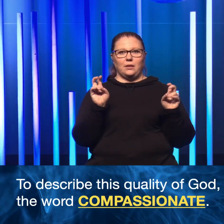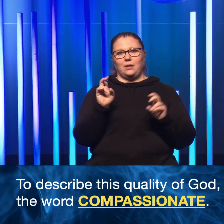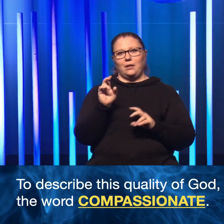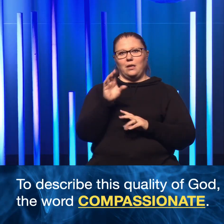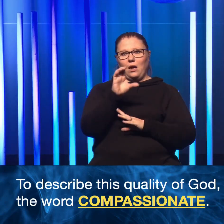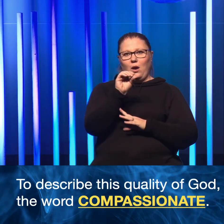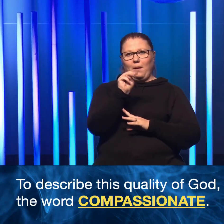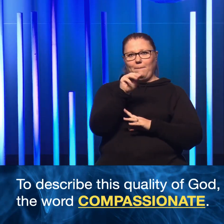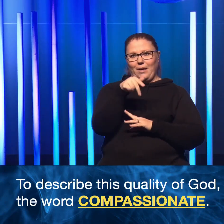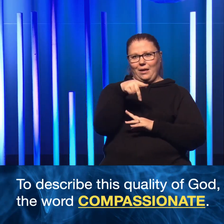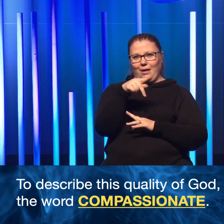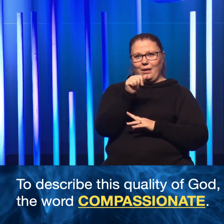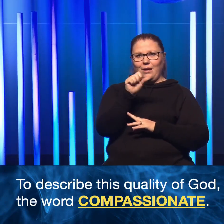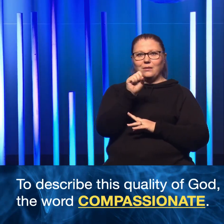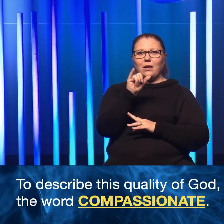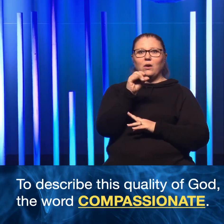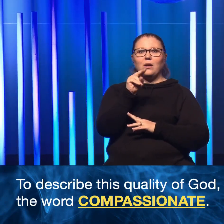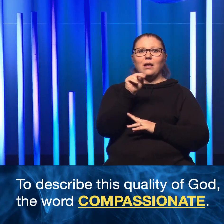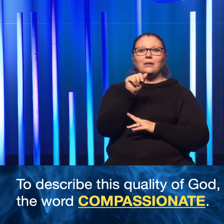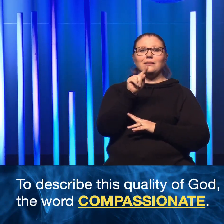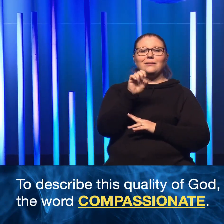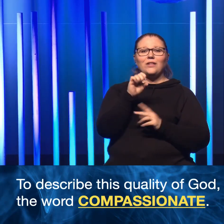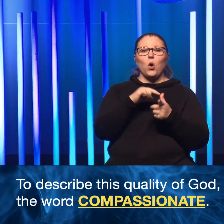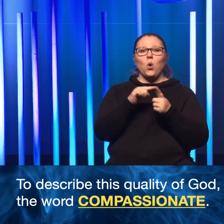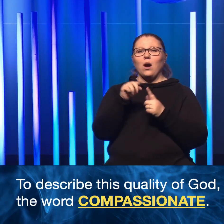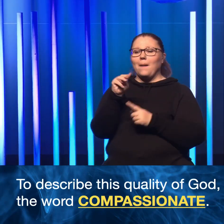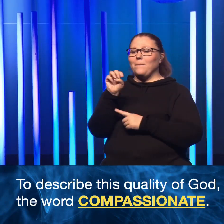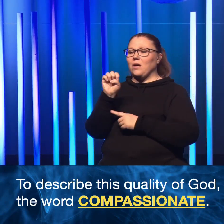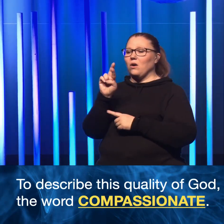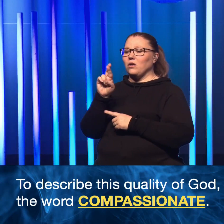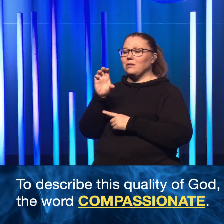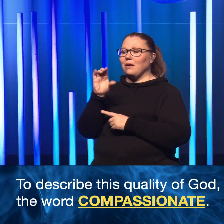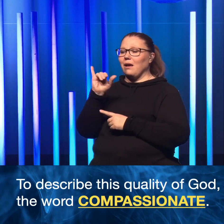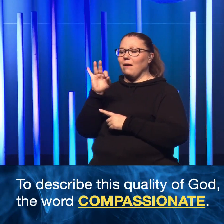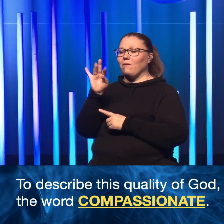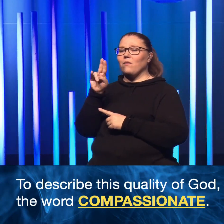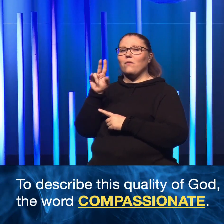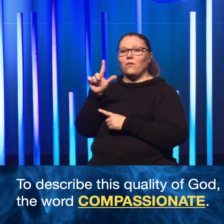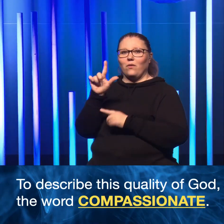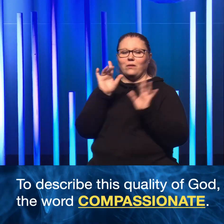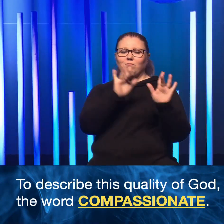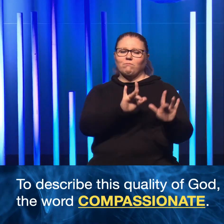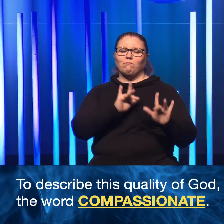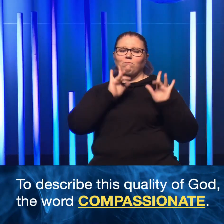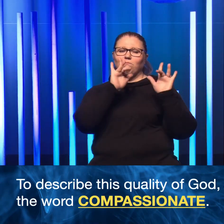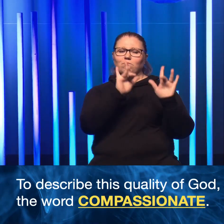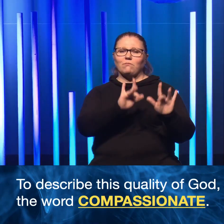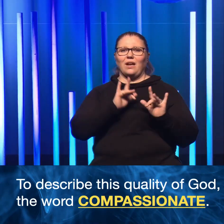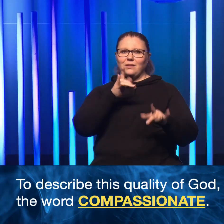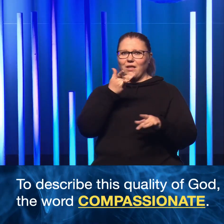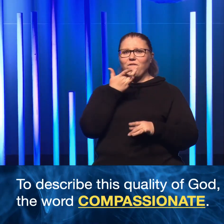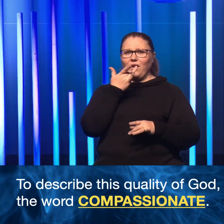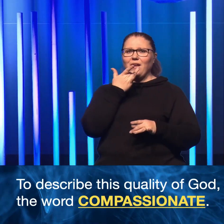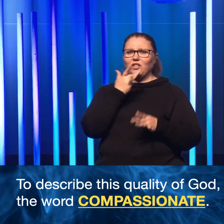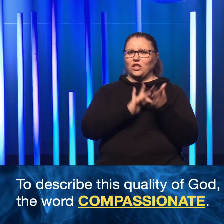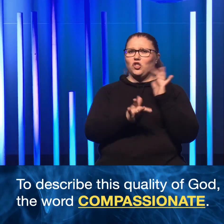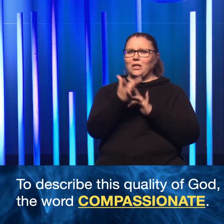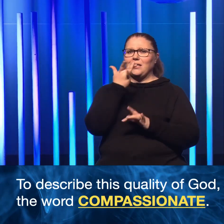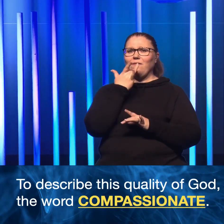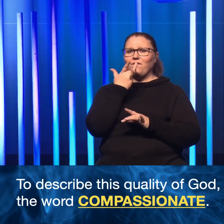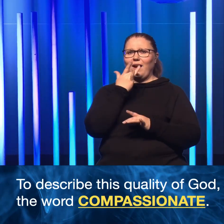merciful, to describe God in this realm. This was kind of his favorite word. And it's actually the